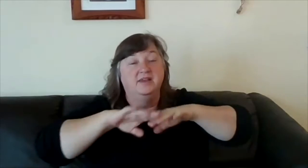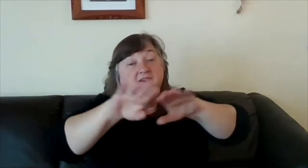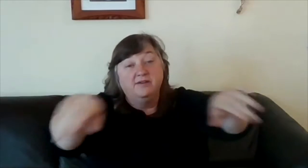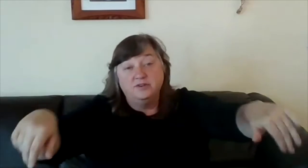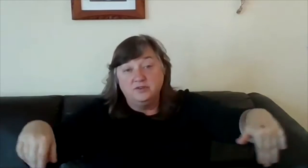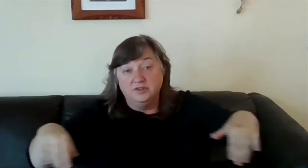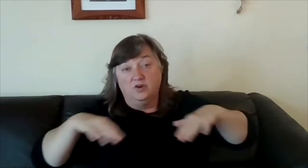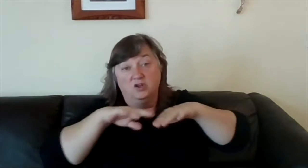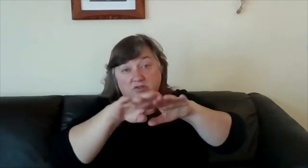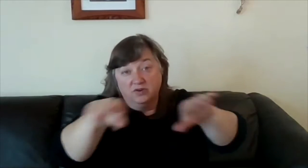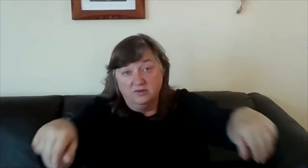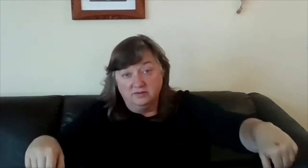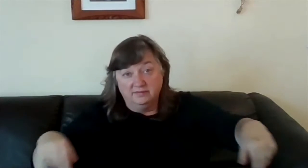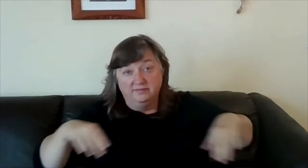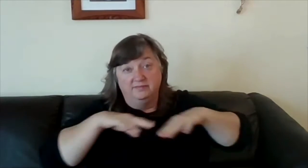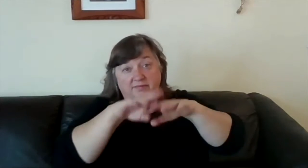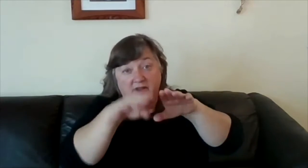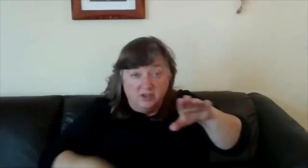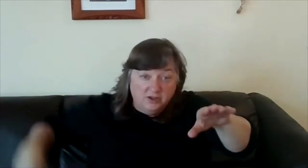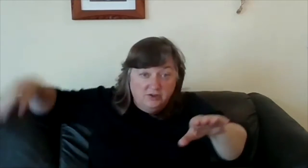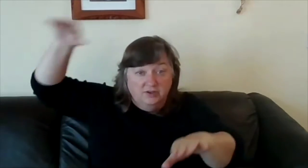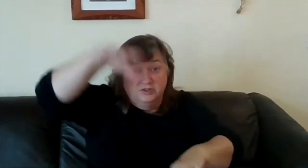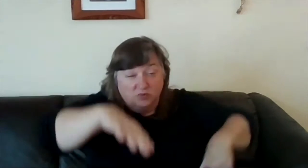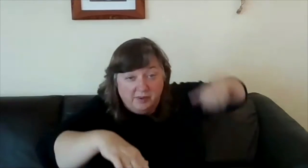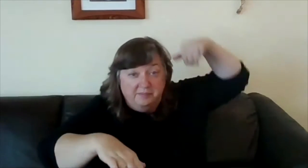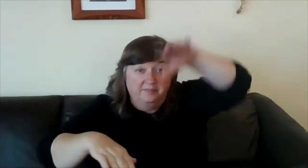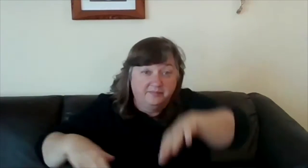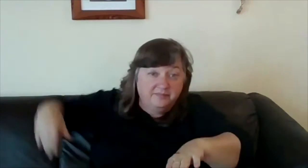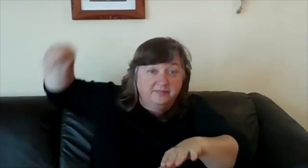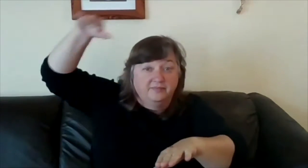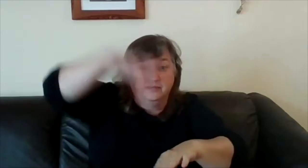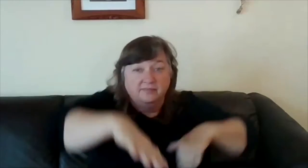Now, if you're doing the crawl stroke, you can swim.